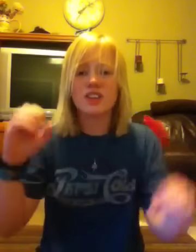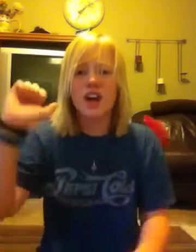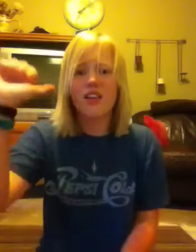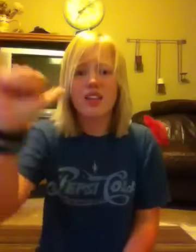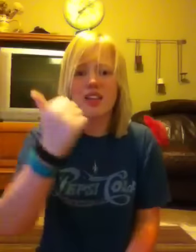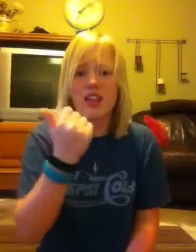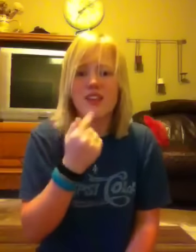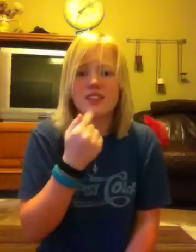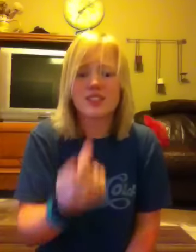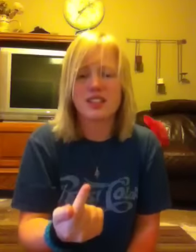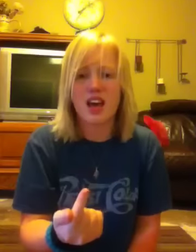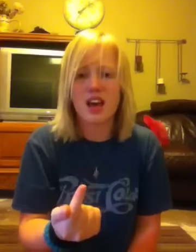nothing left to be,